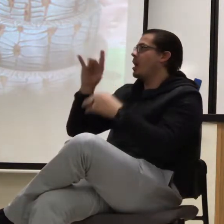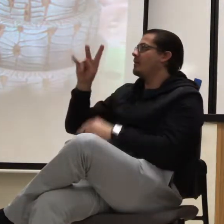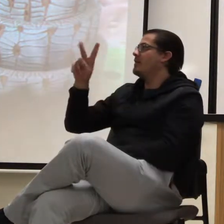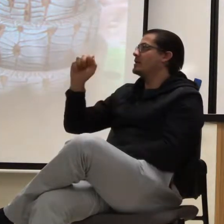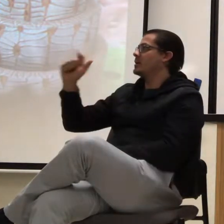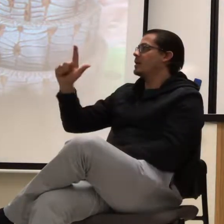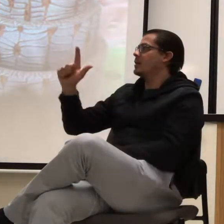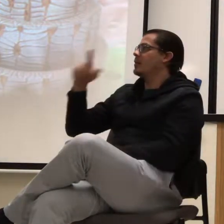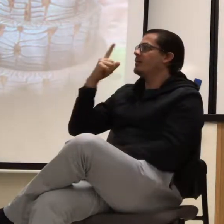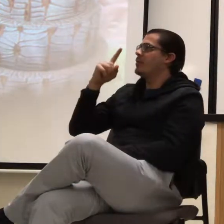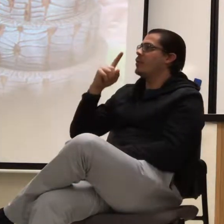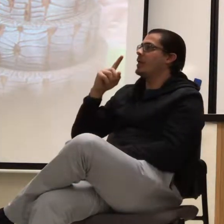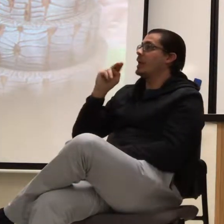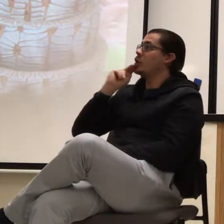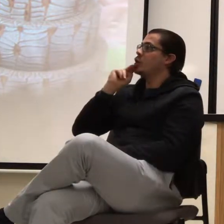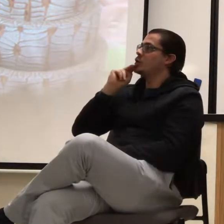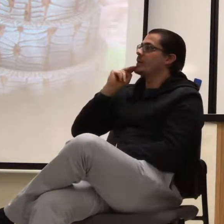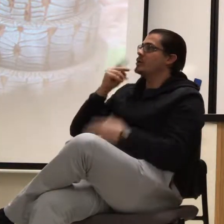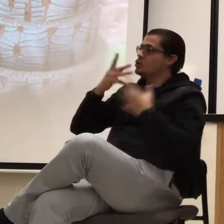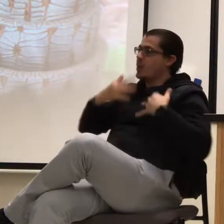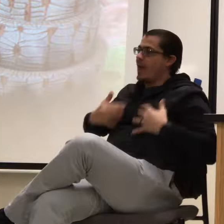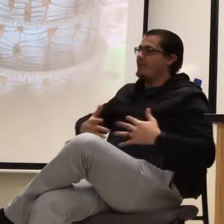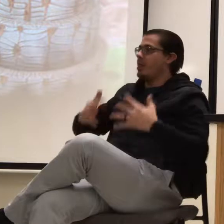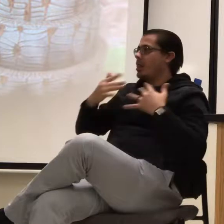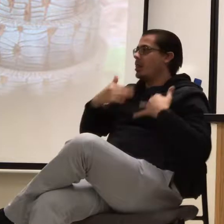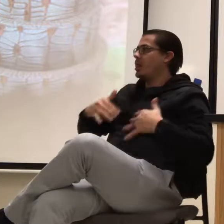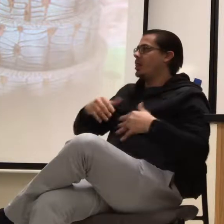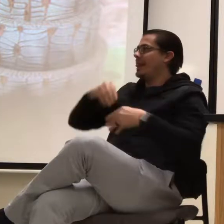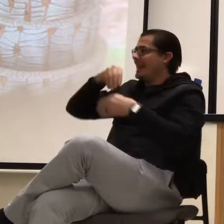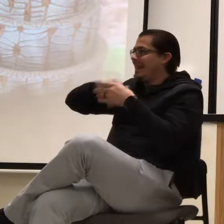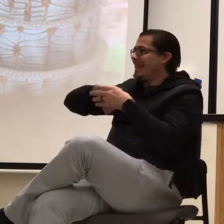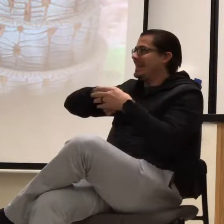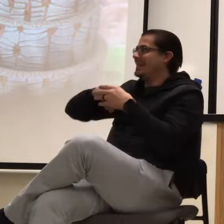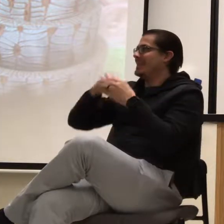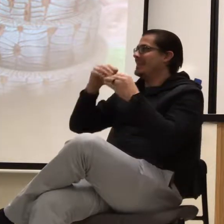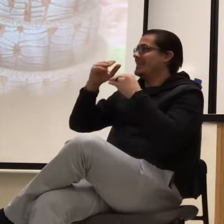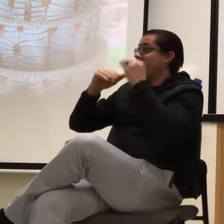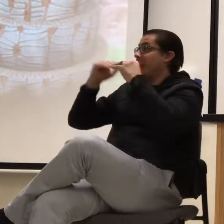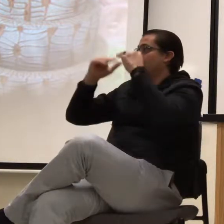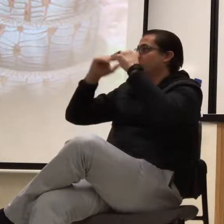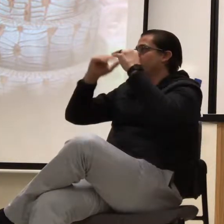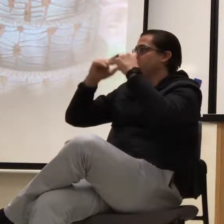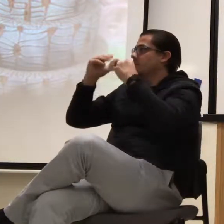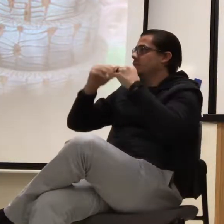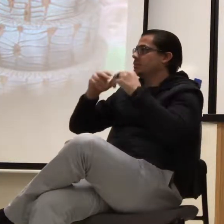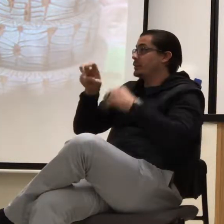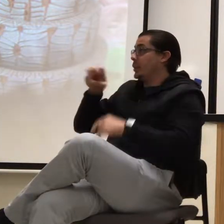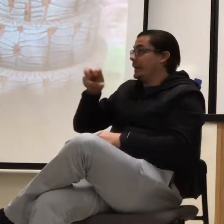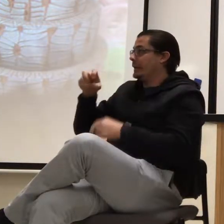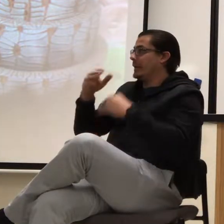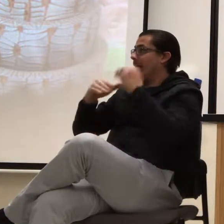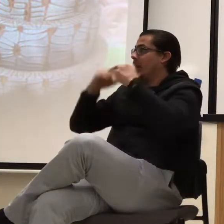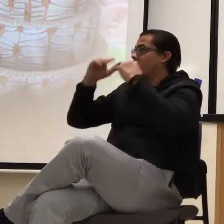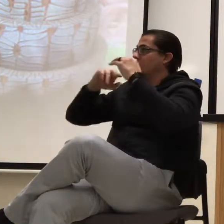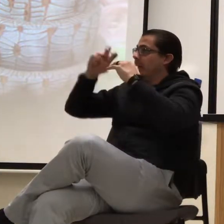for nourishment to travel within the layers, between the layers.